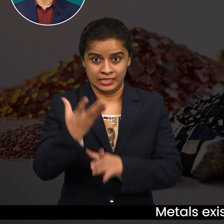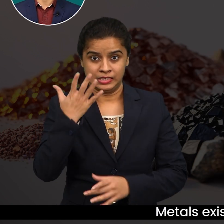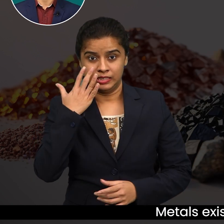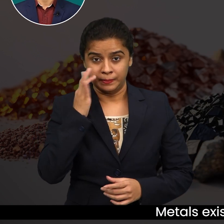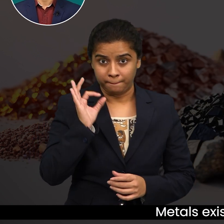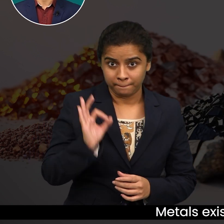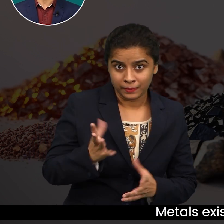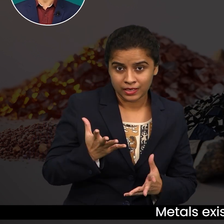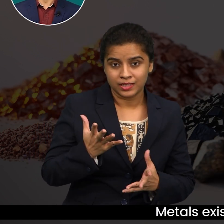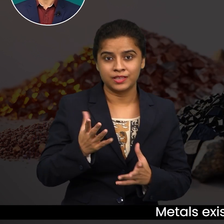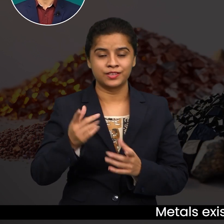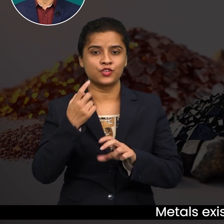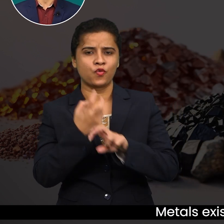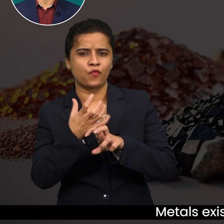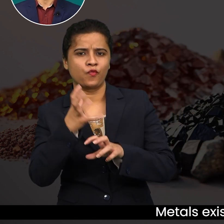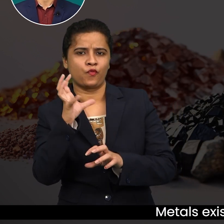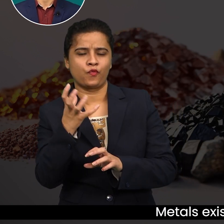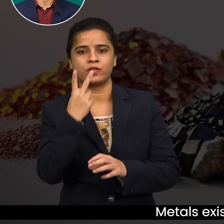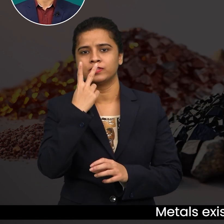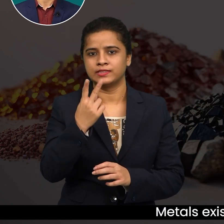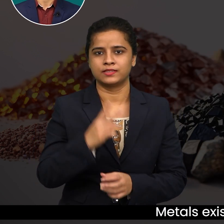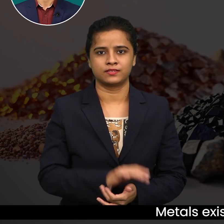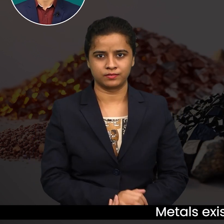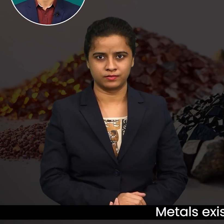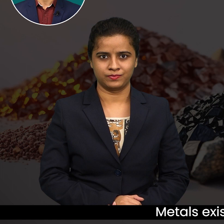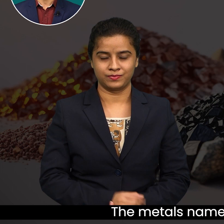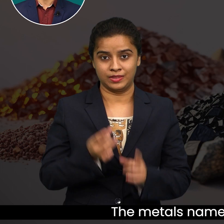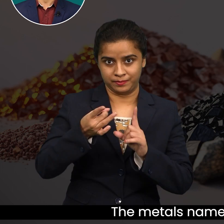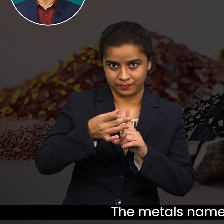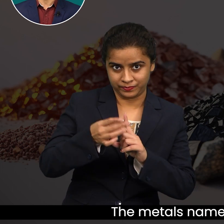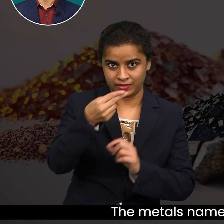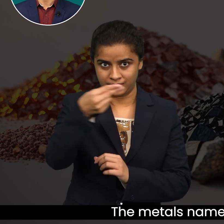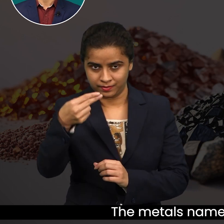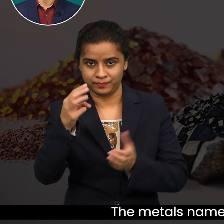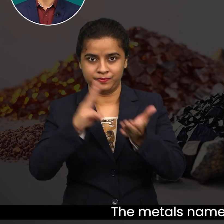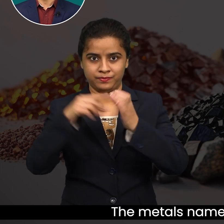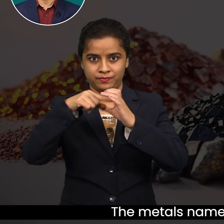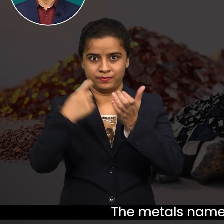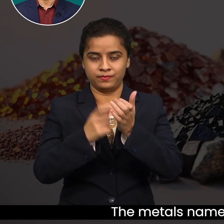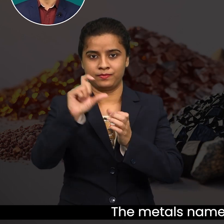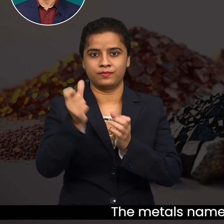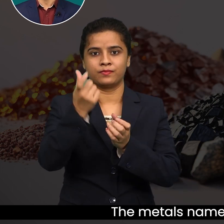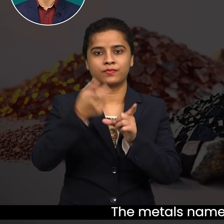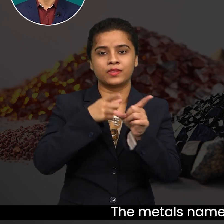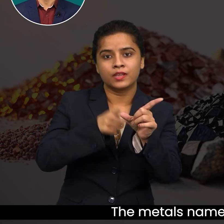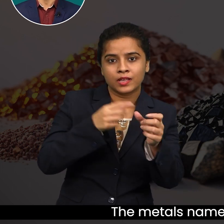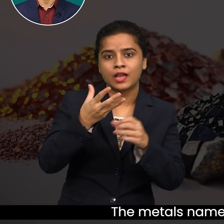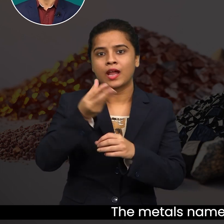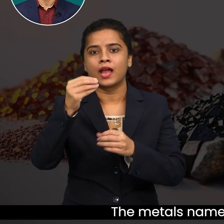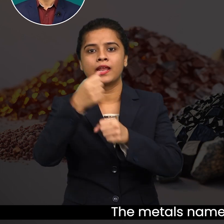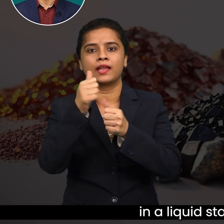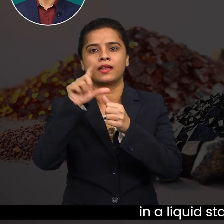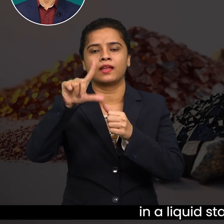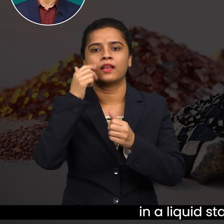Metals exist mainly in solid state. The metals, namely mercury and gallium,